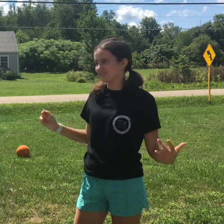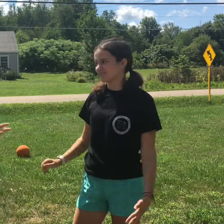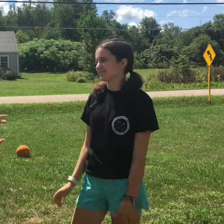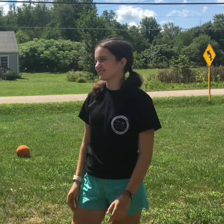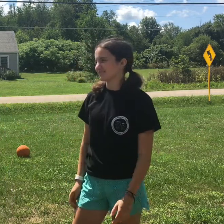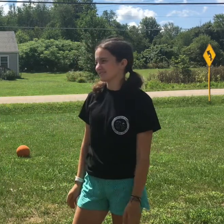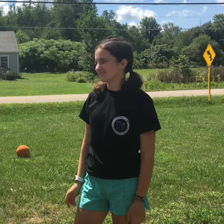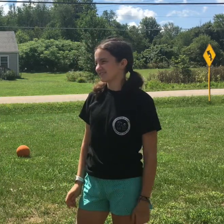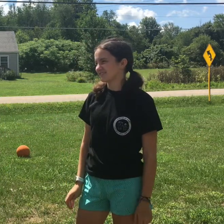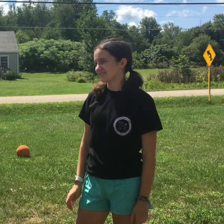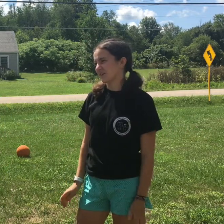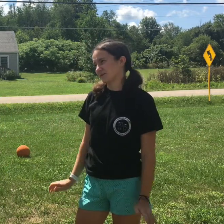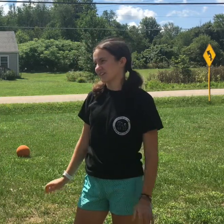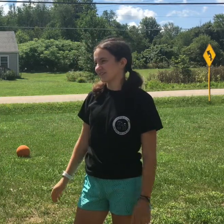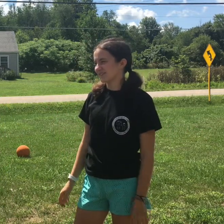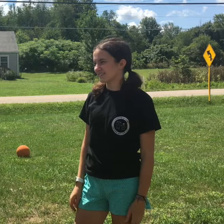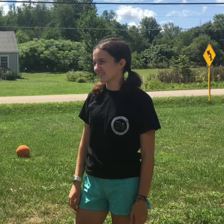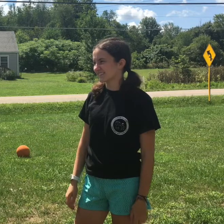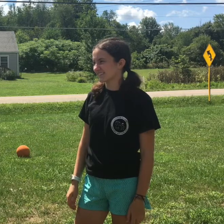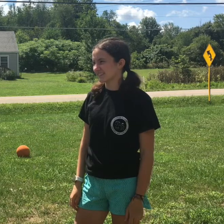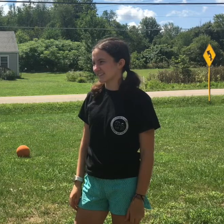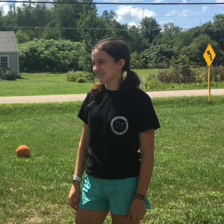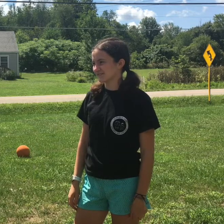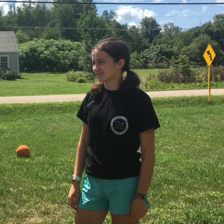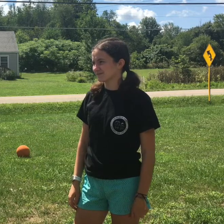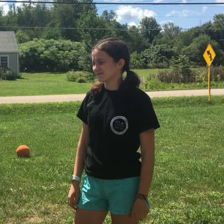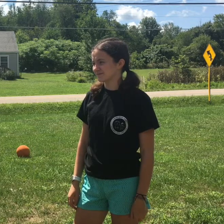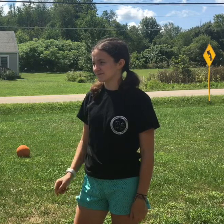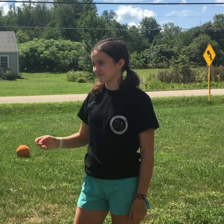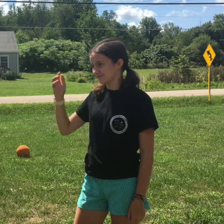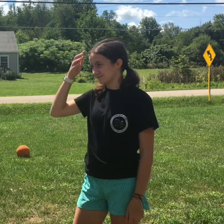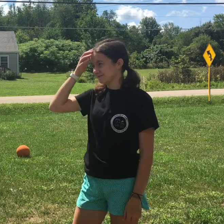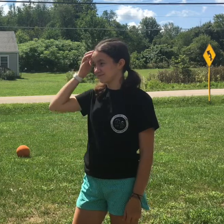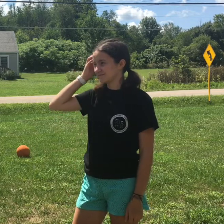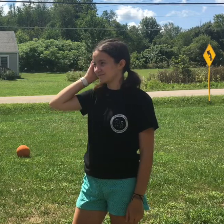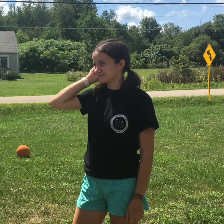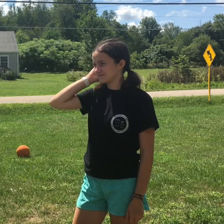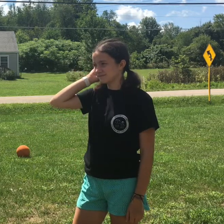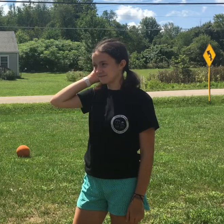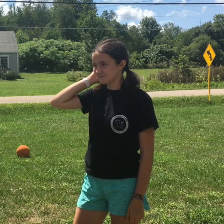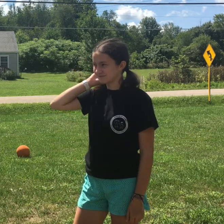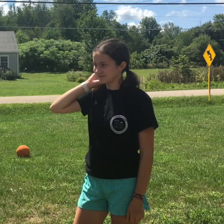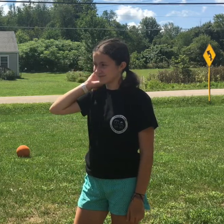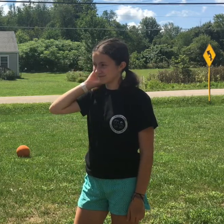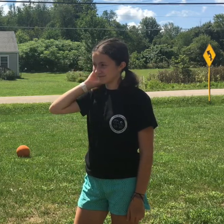yeah, that's what I was looking for. Oh, okay. All right, so how about Coach Says, moo like a cow.